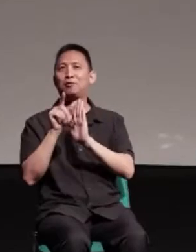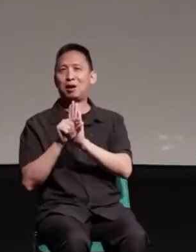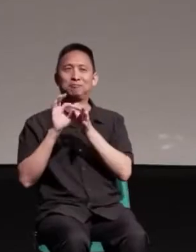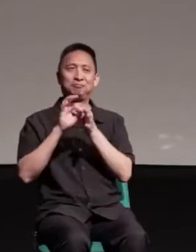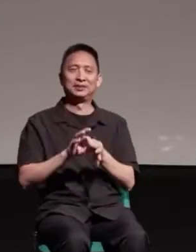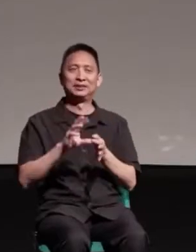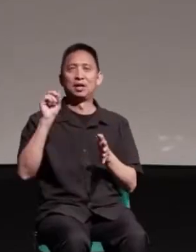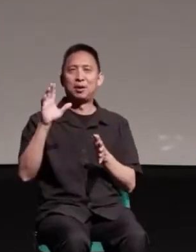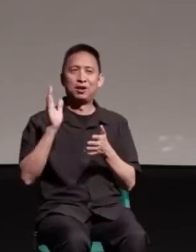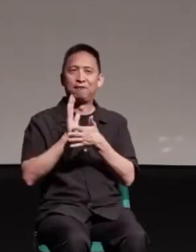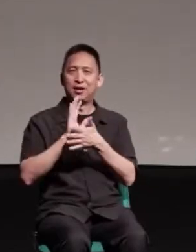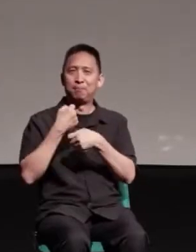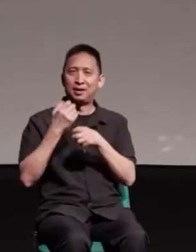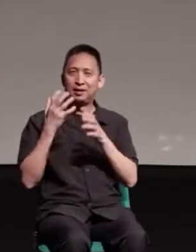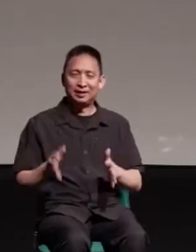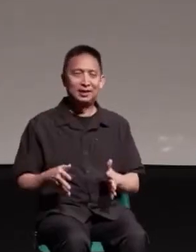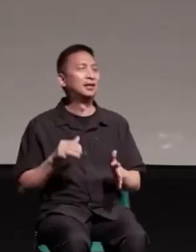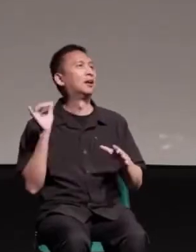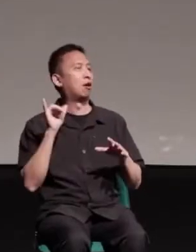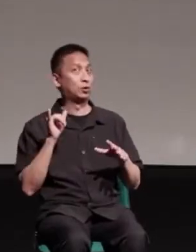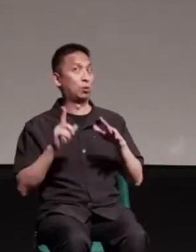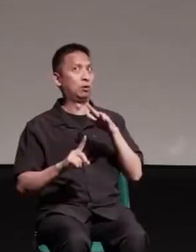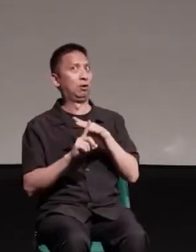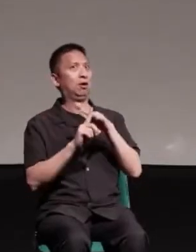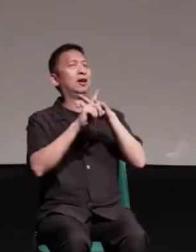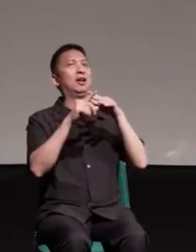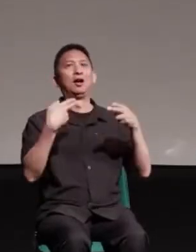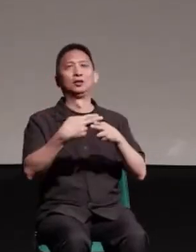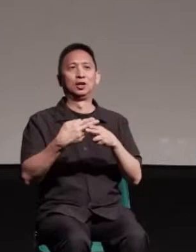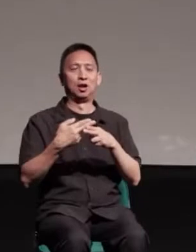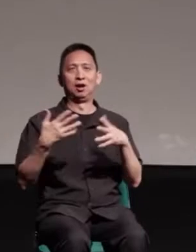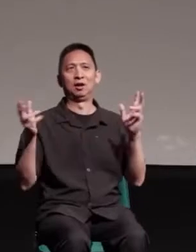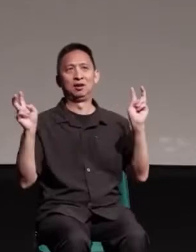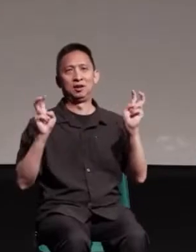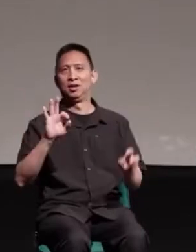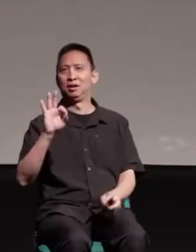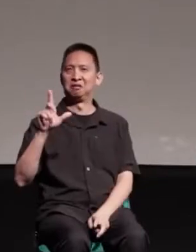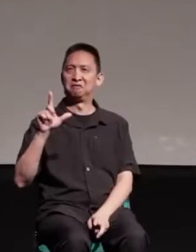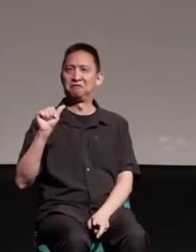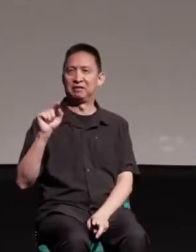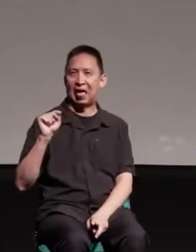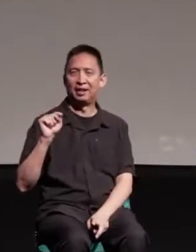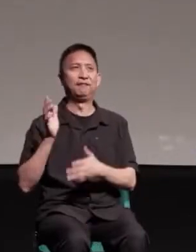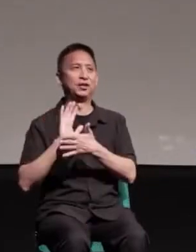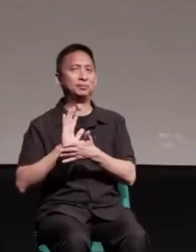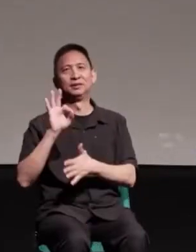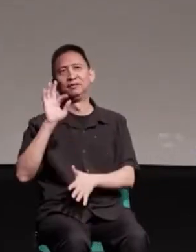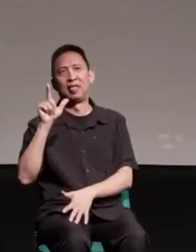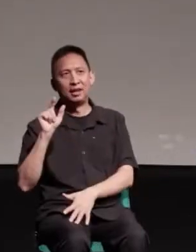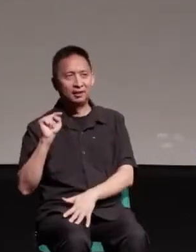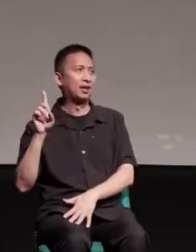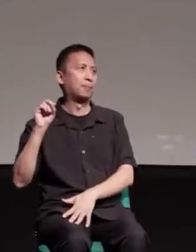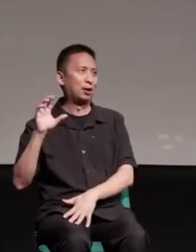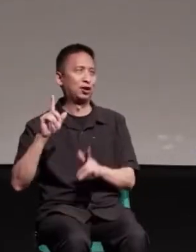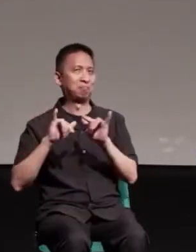and what we now in the emerging technology space called flat films or flat, but has also worked in new